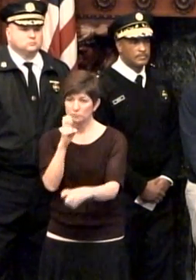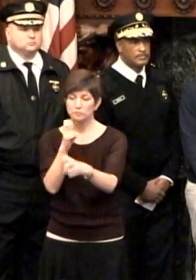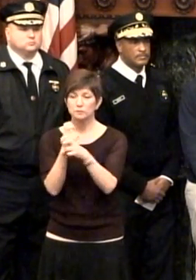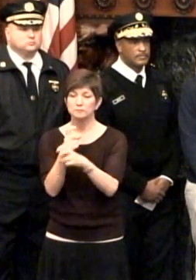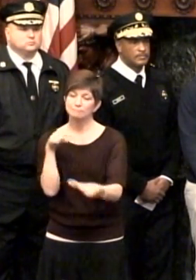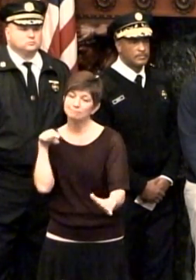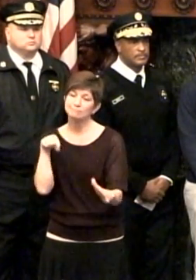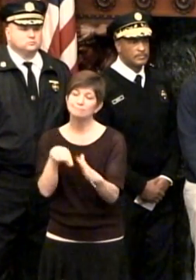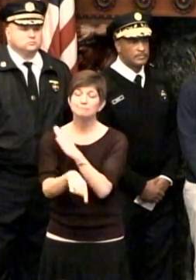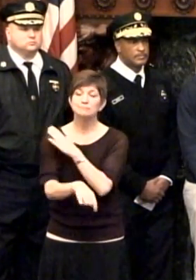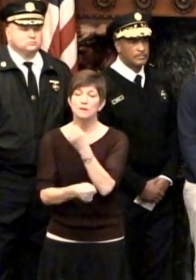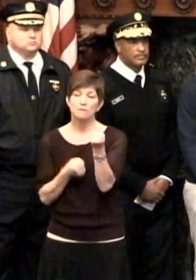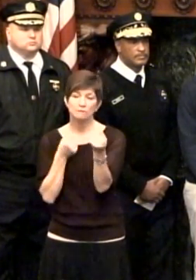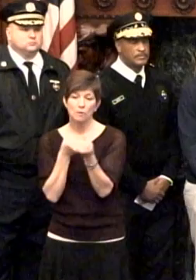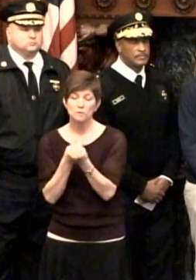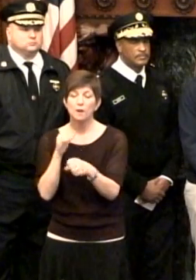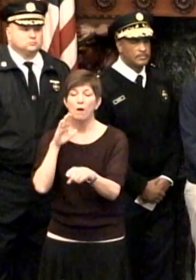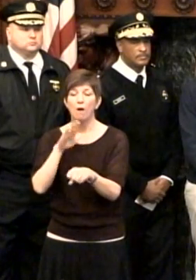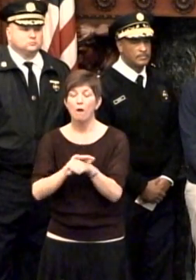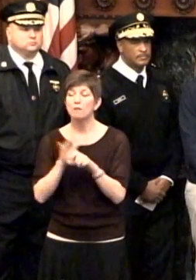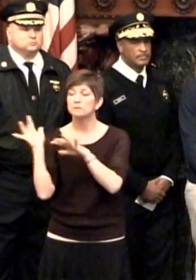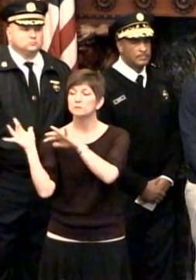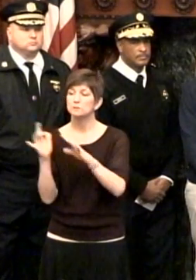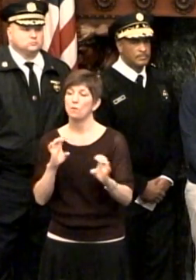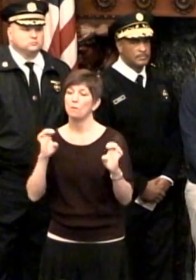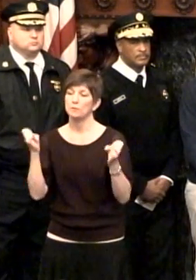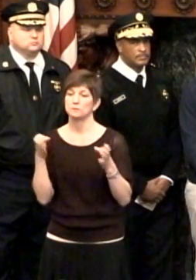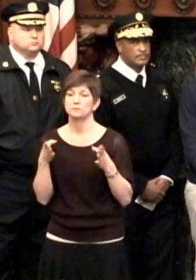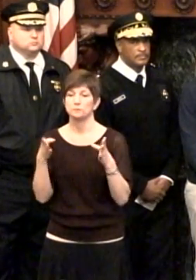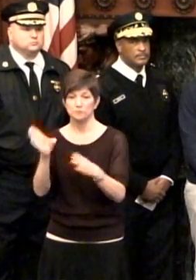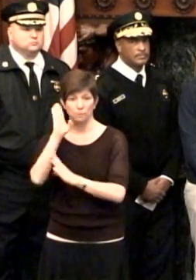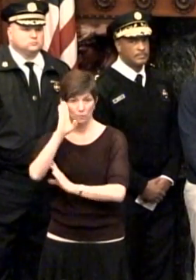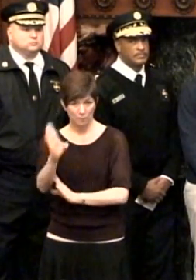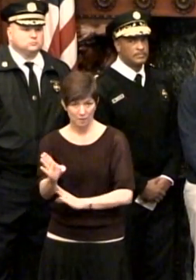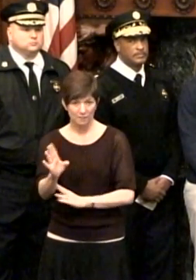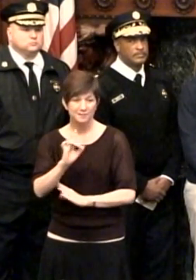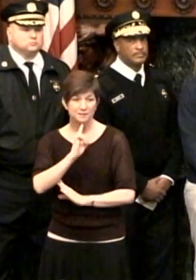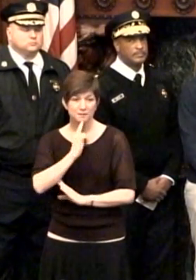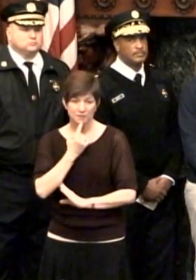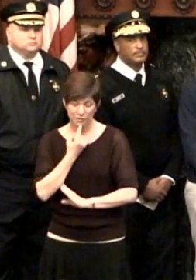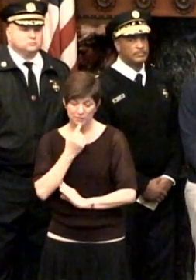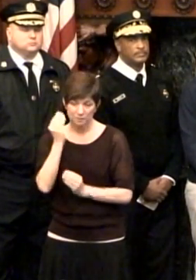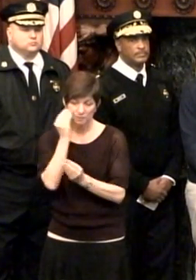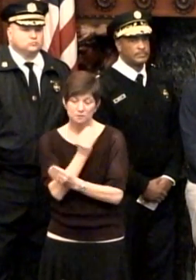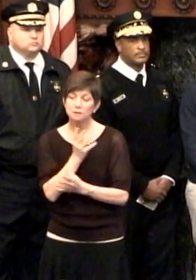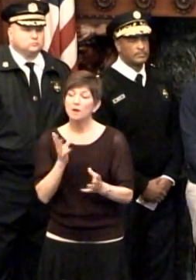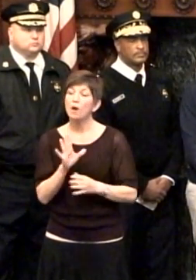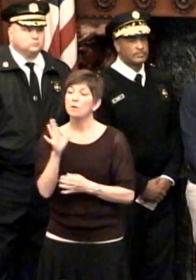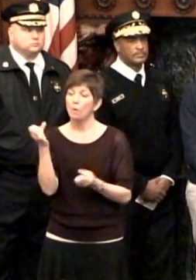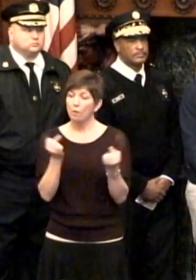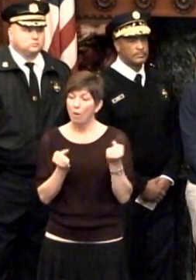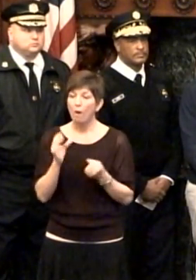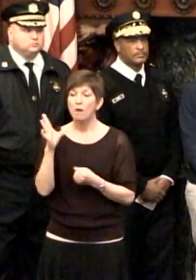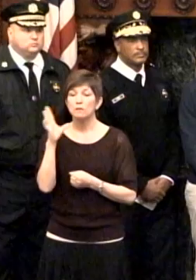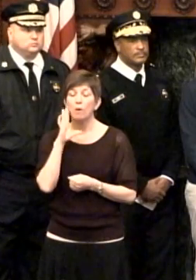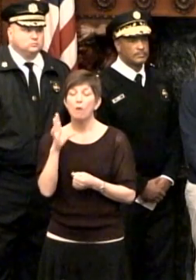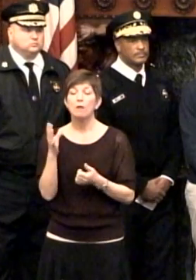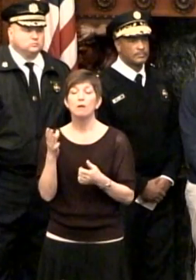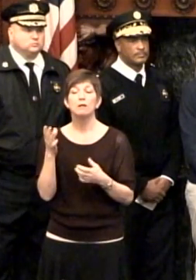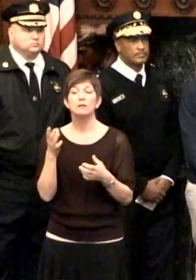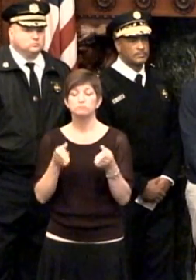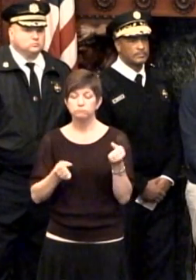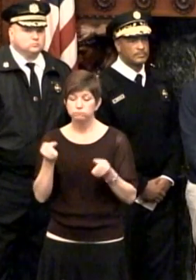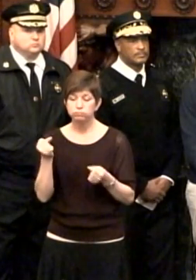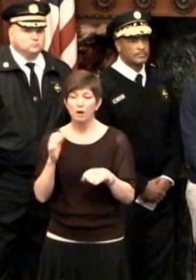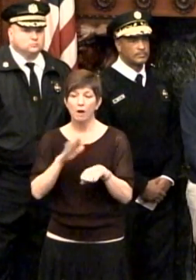severe enforcement on our snow emergency routes. This is serious business. Your car, your vehicles parked on a